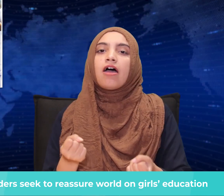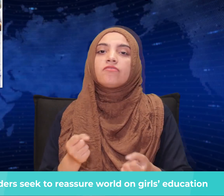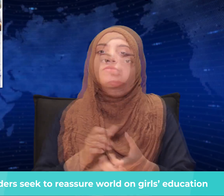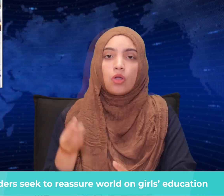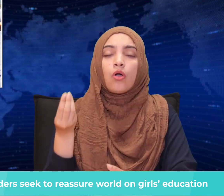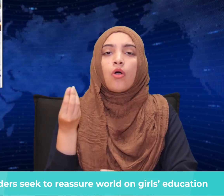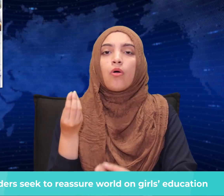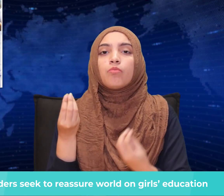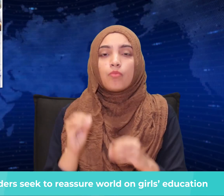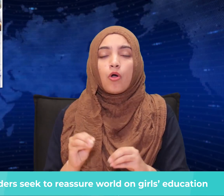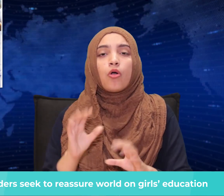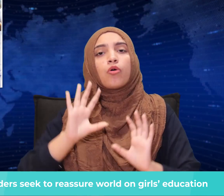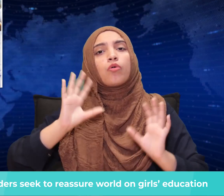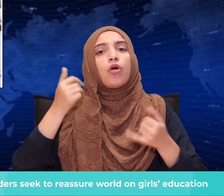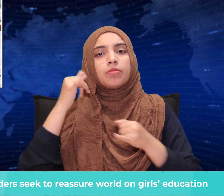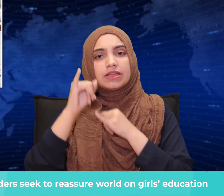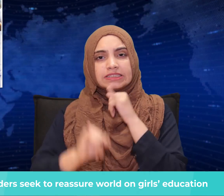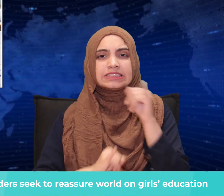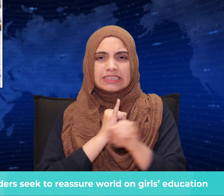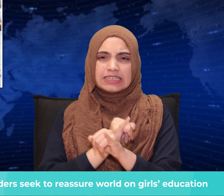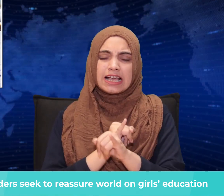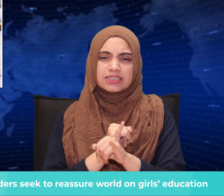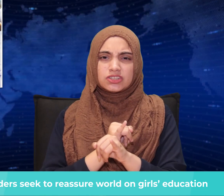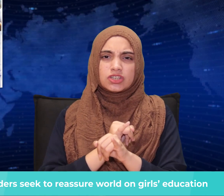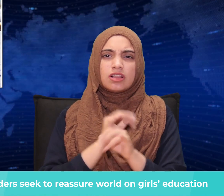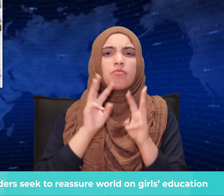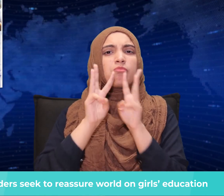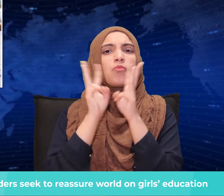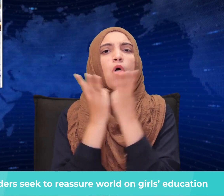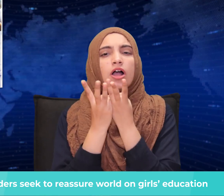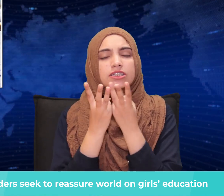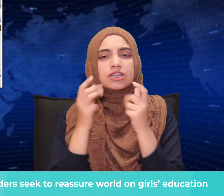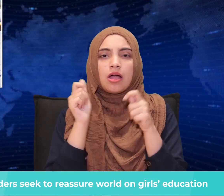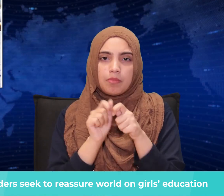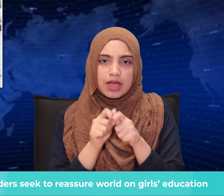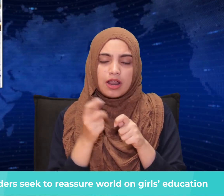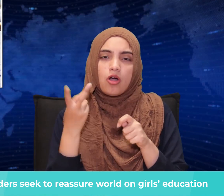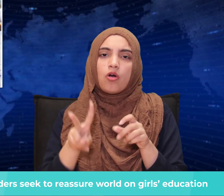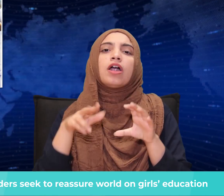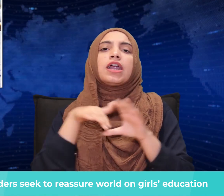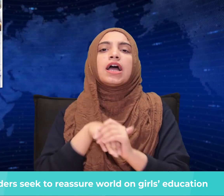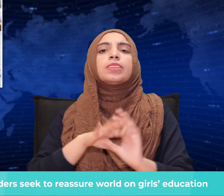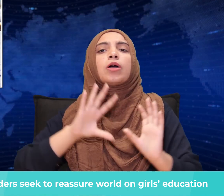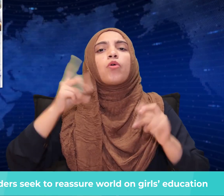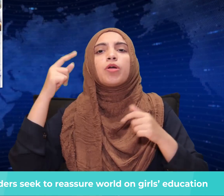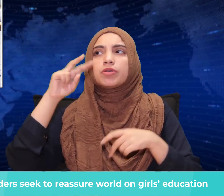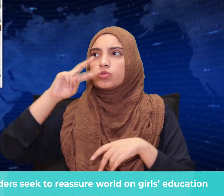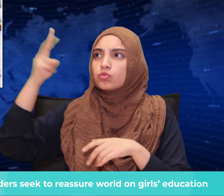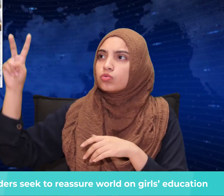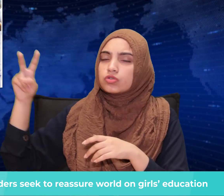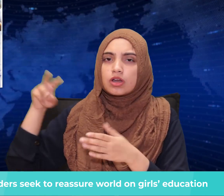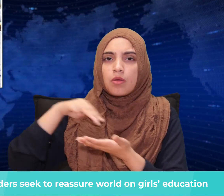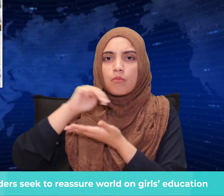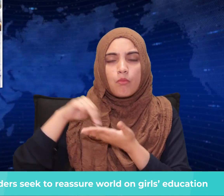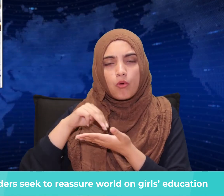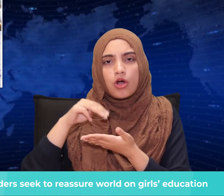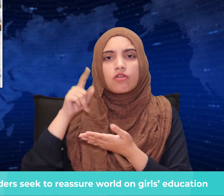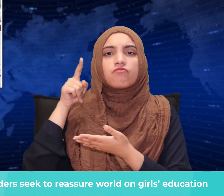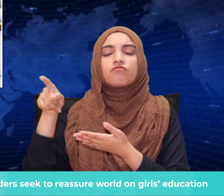As the international community recovers from the shock of the swift Taliban takeover, global leaders